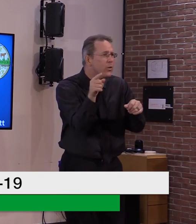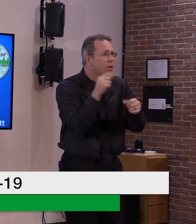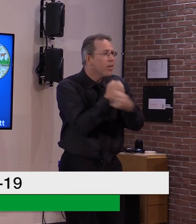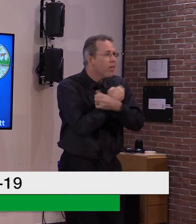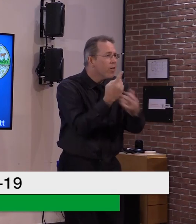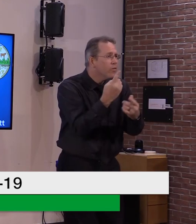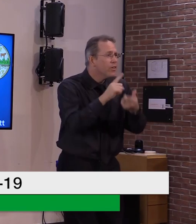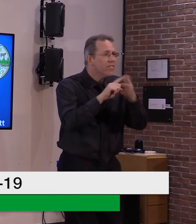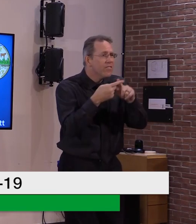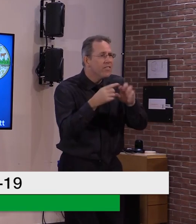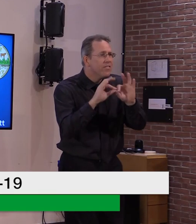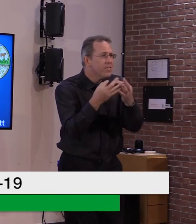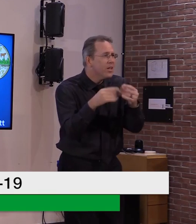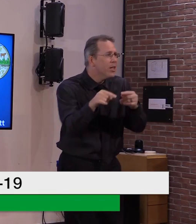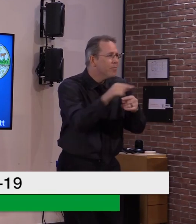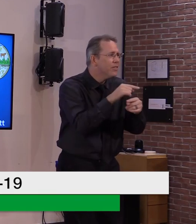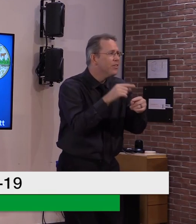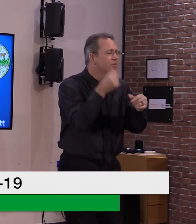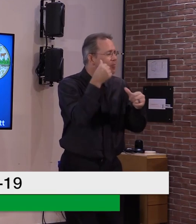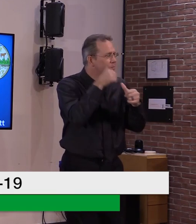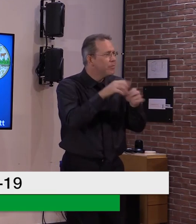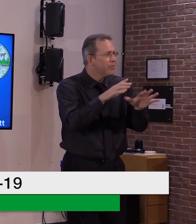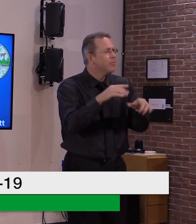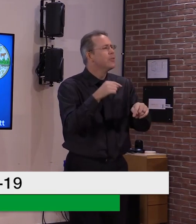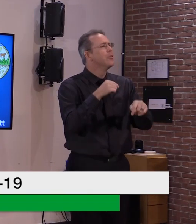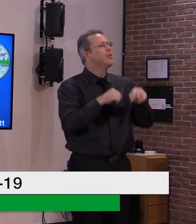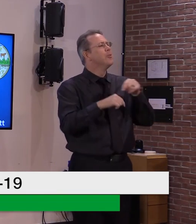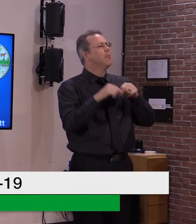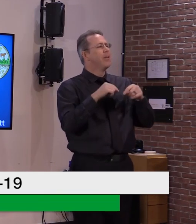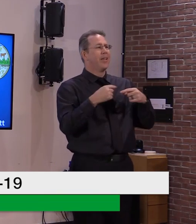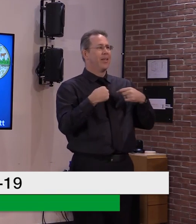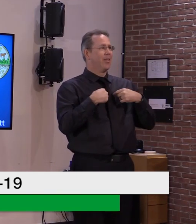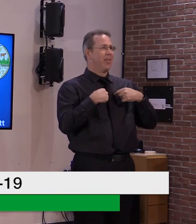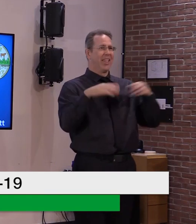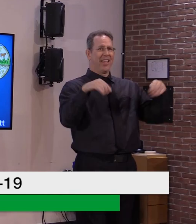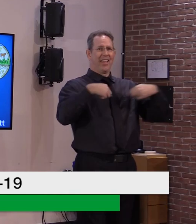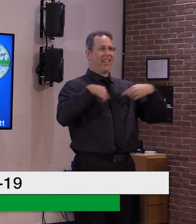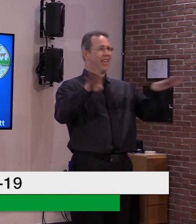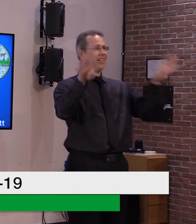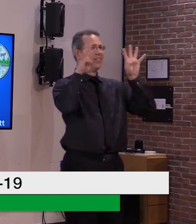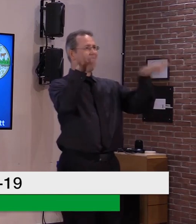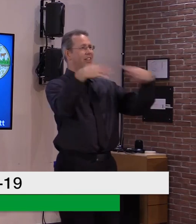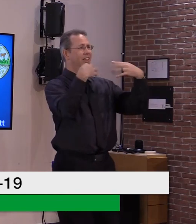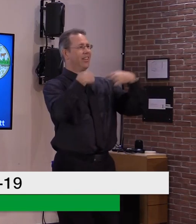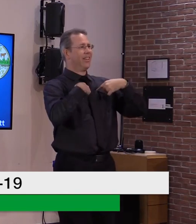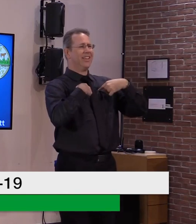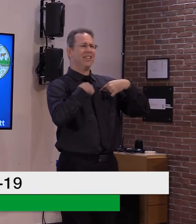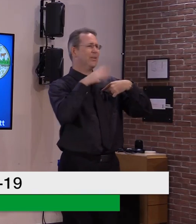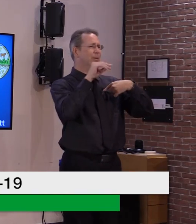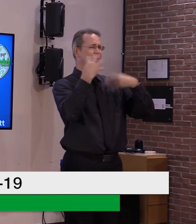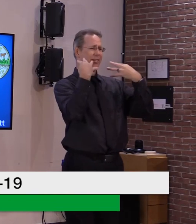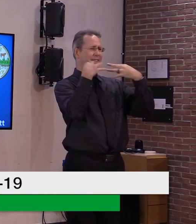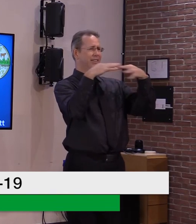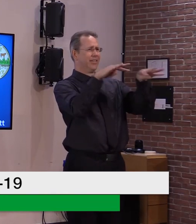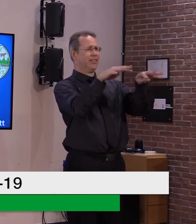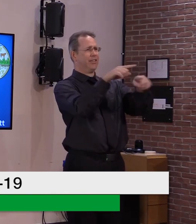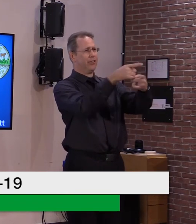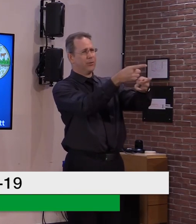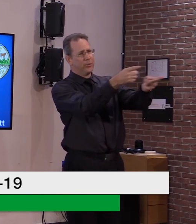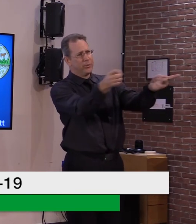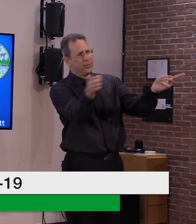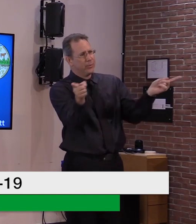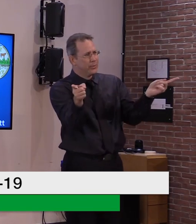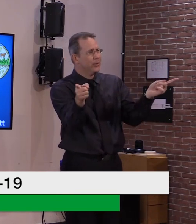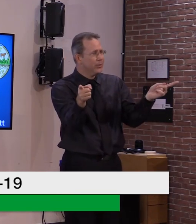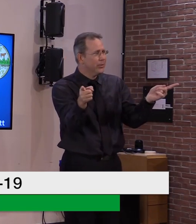i will go back and it's it's not me it's us it's us as a as a state as a as a team